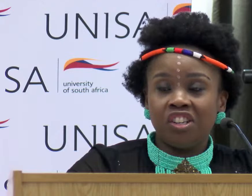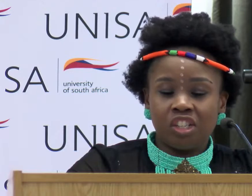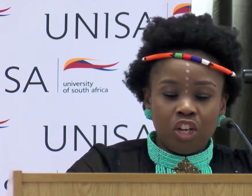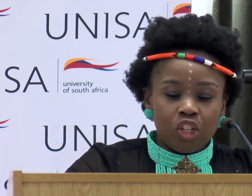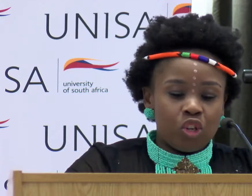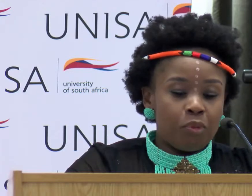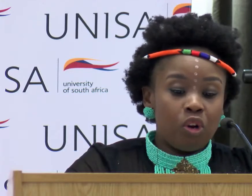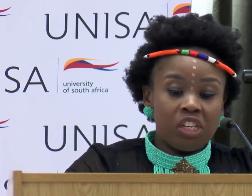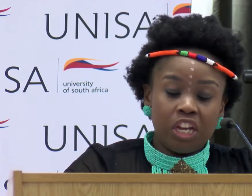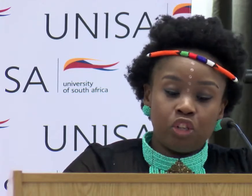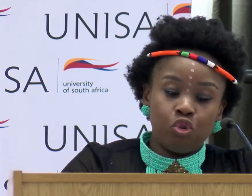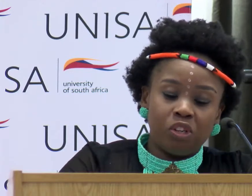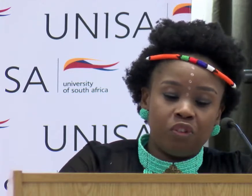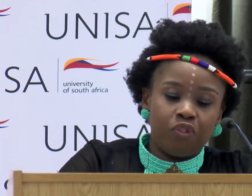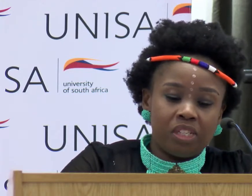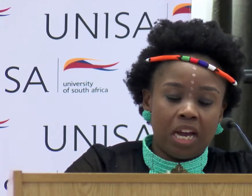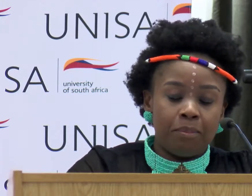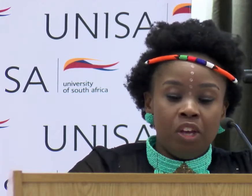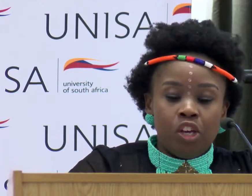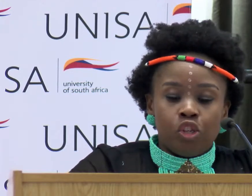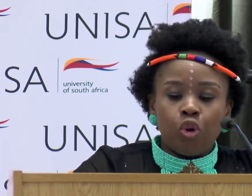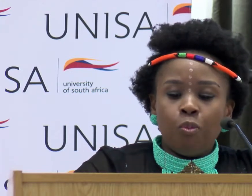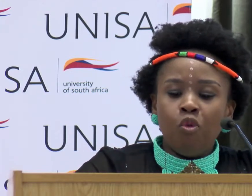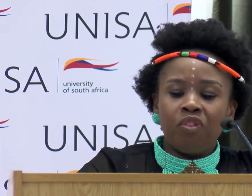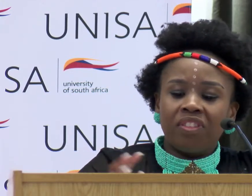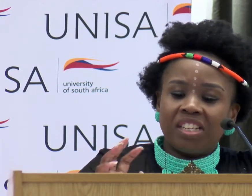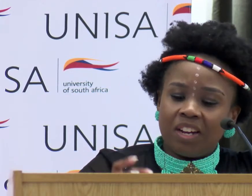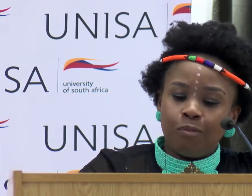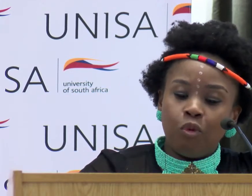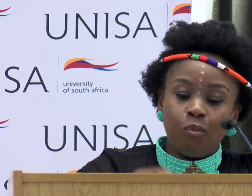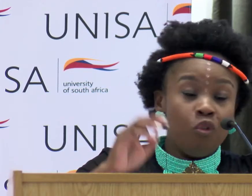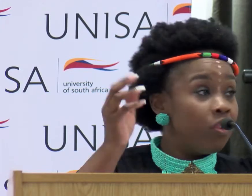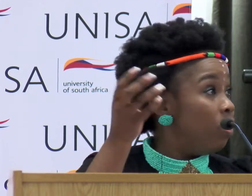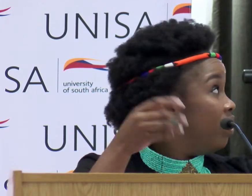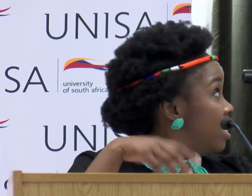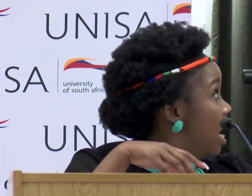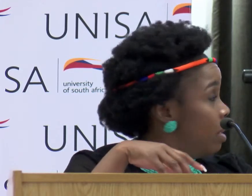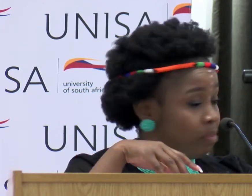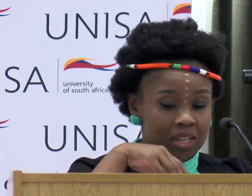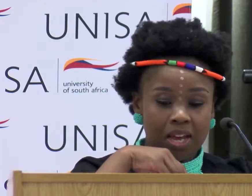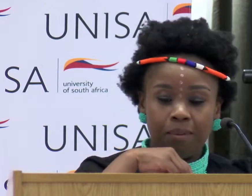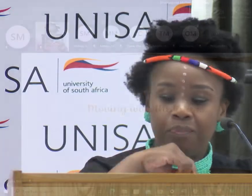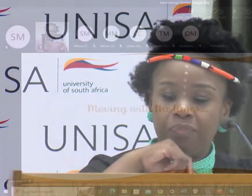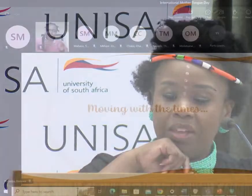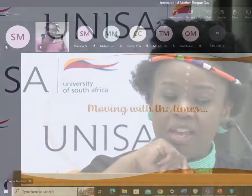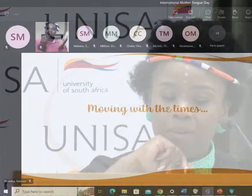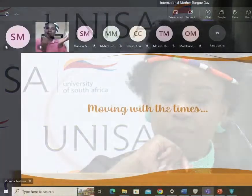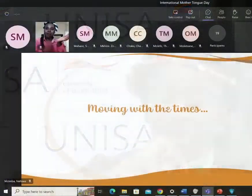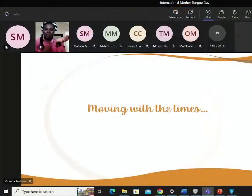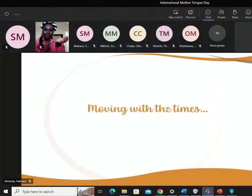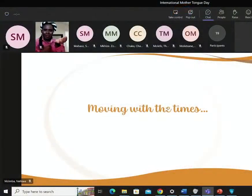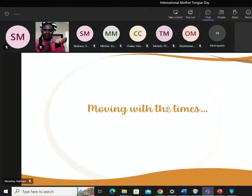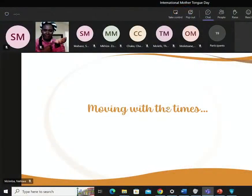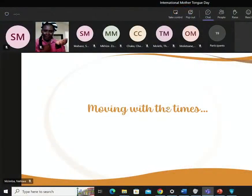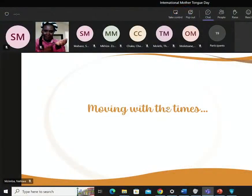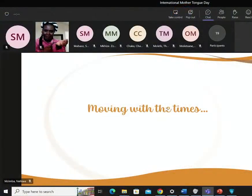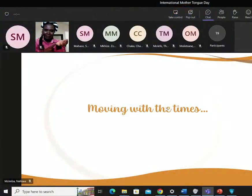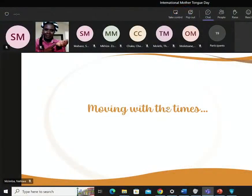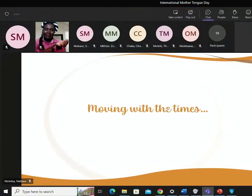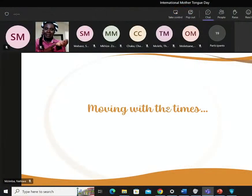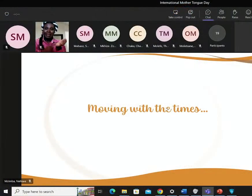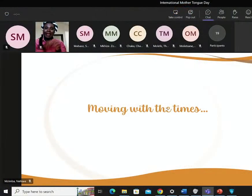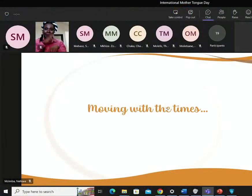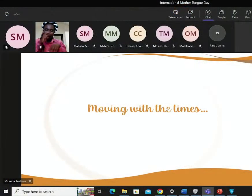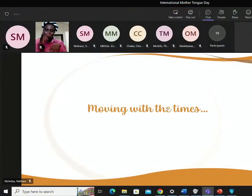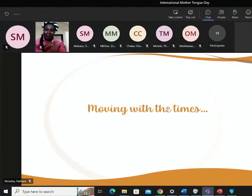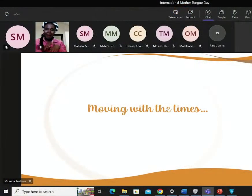before lunch, so I'm not going to take too much of your time. So moving with the times, we need to